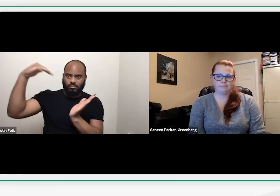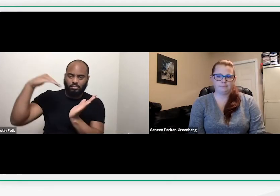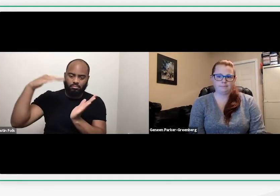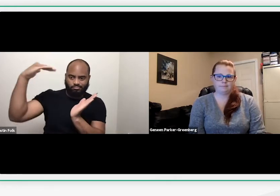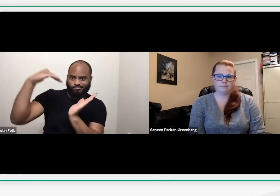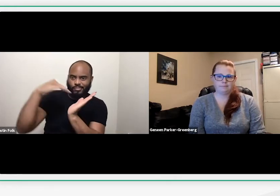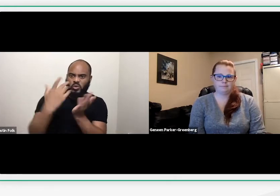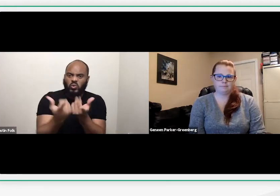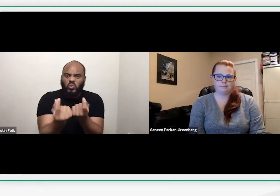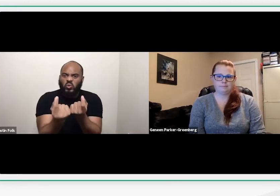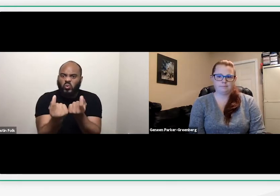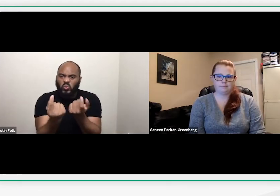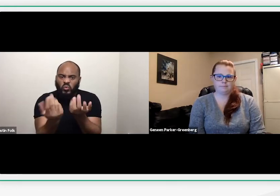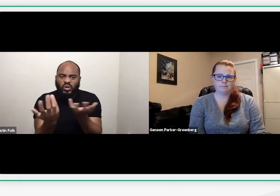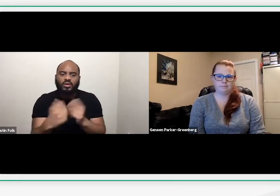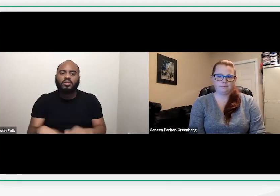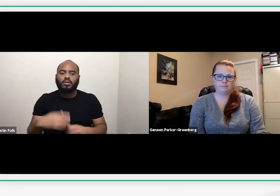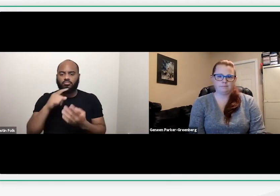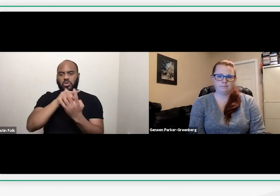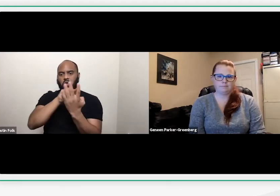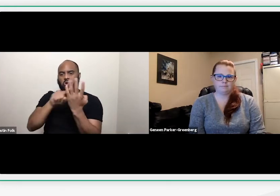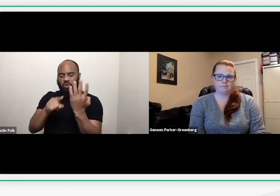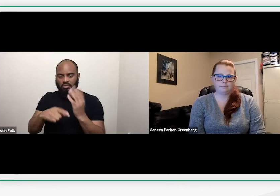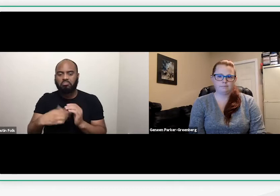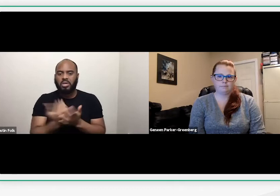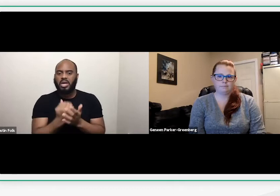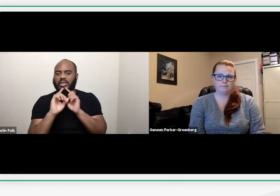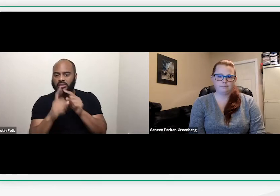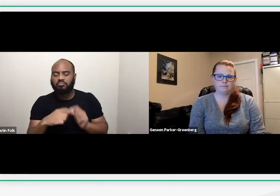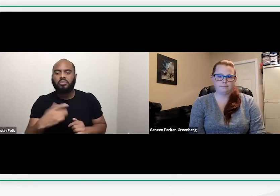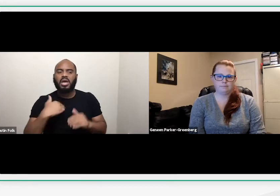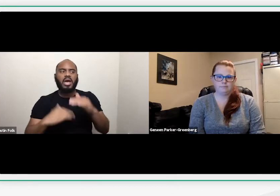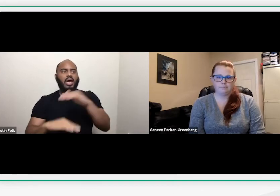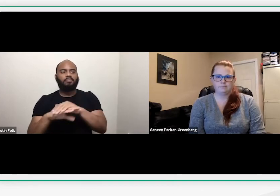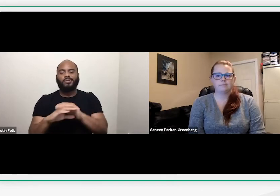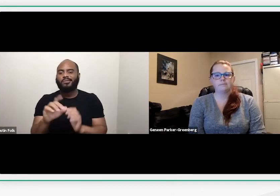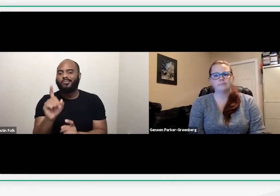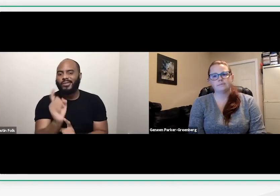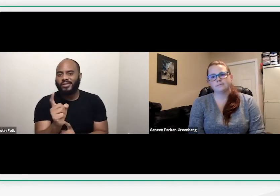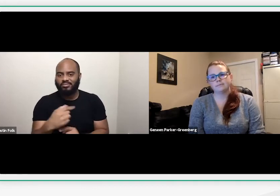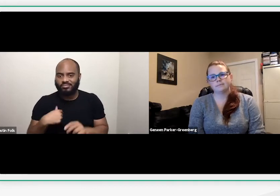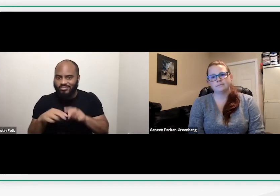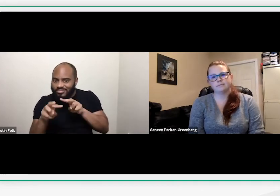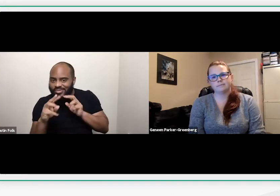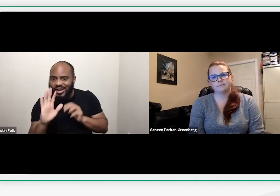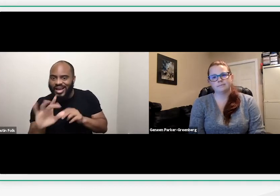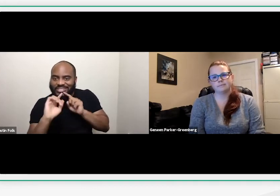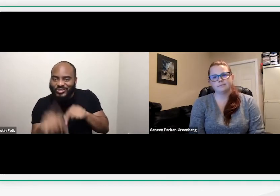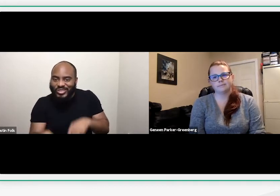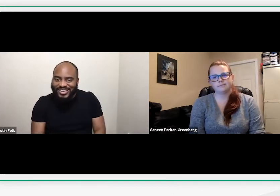And that question is, where can I get my credit score fixed? So the question is basically, if it's starting to tank, what can I